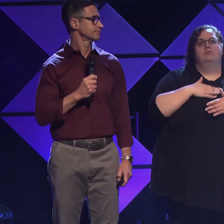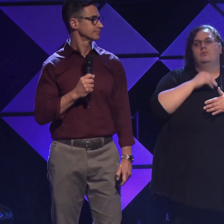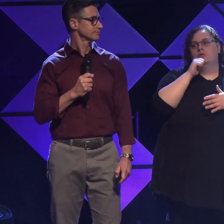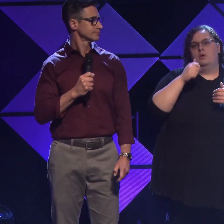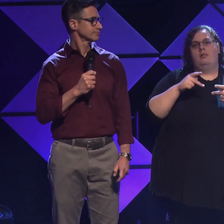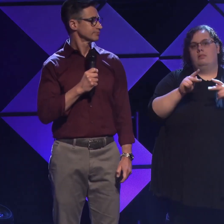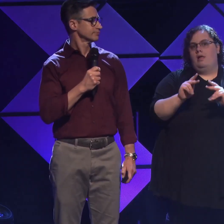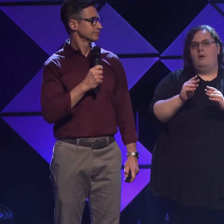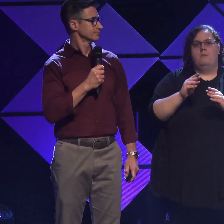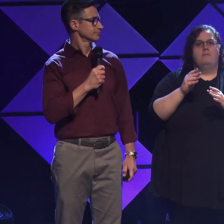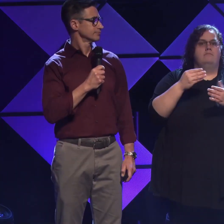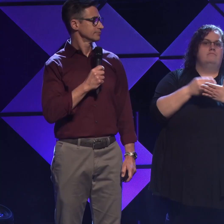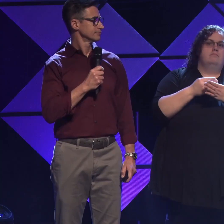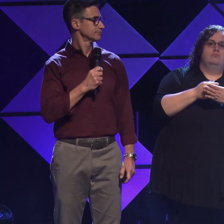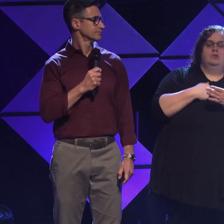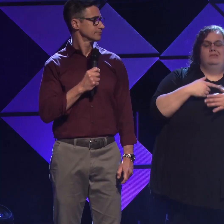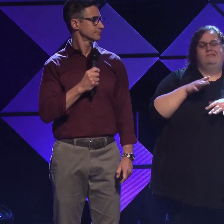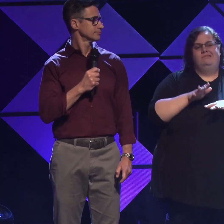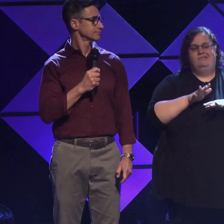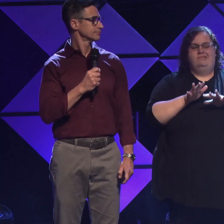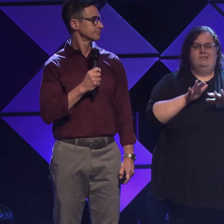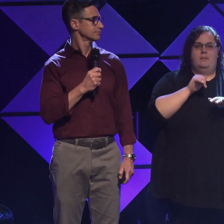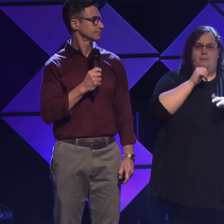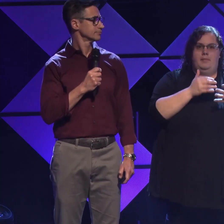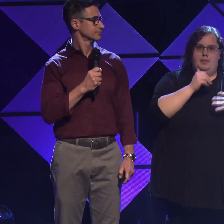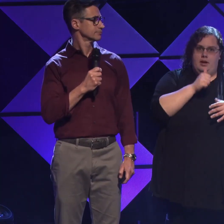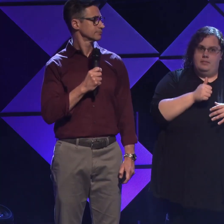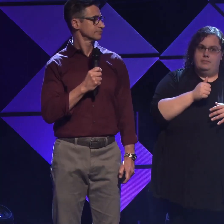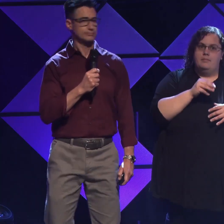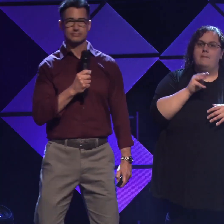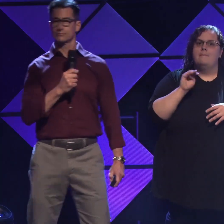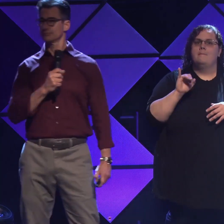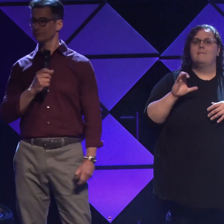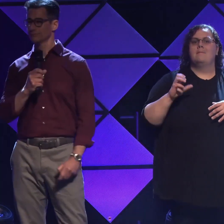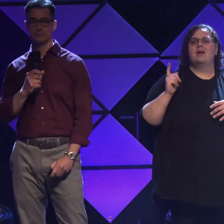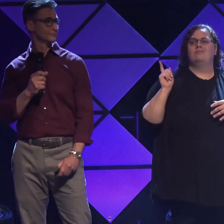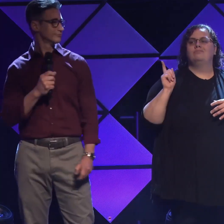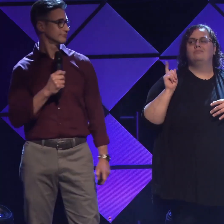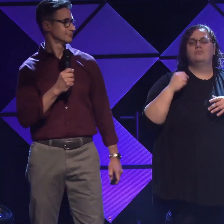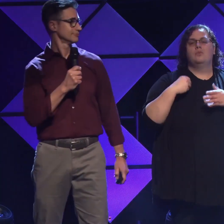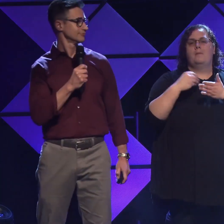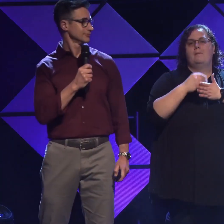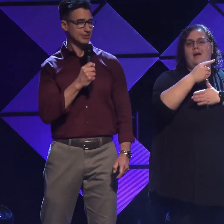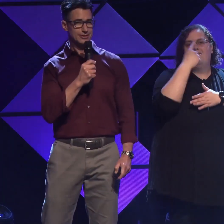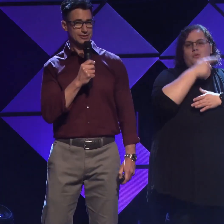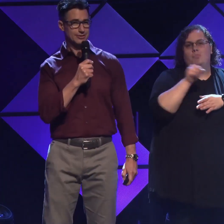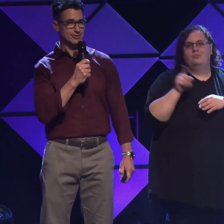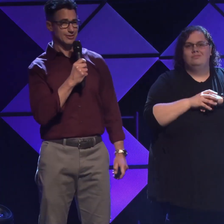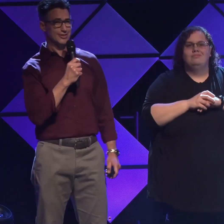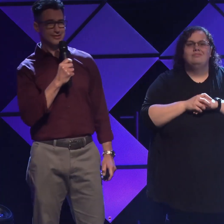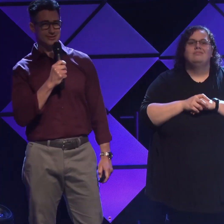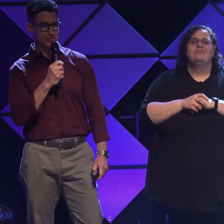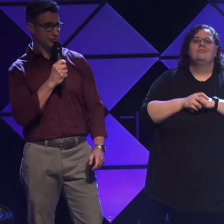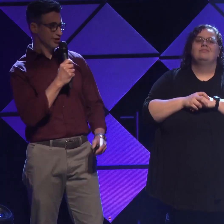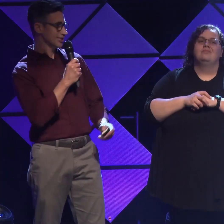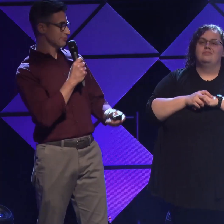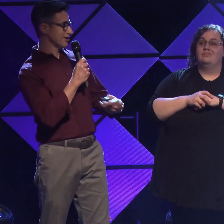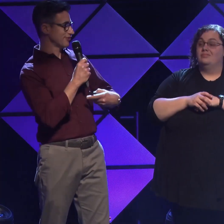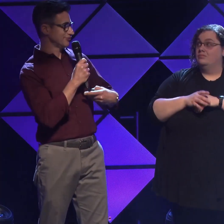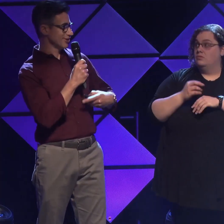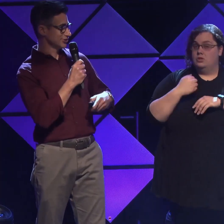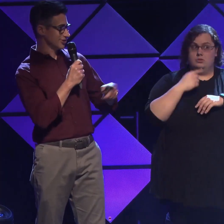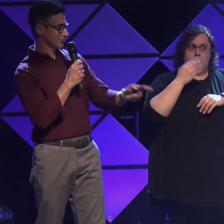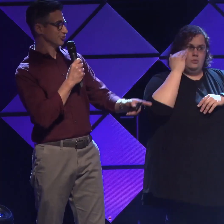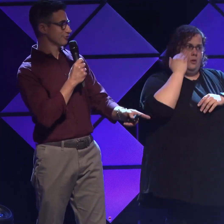money be a deterrent for you. If you want a paper copy, Michael will donate the $5 for you. You realize